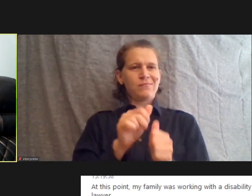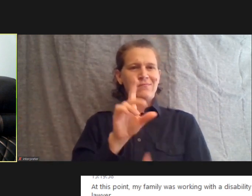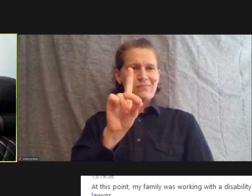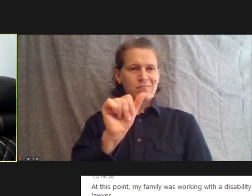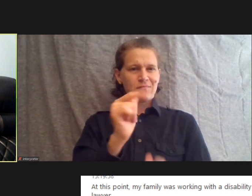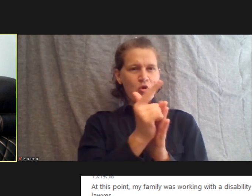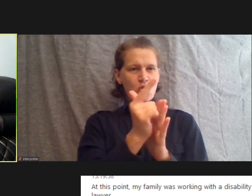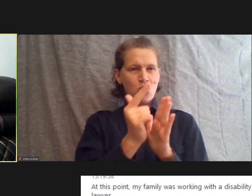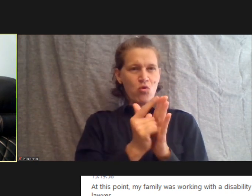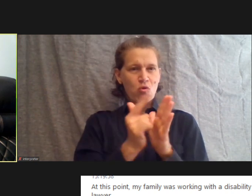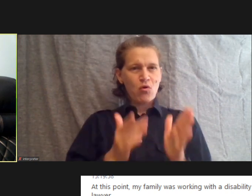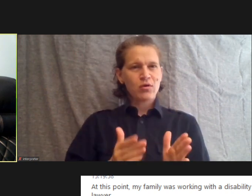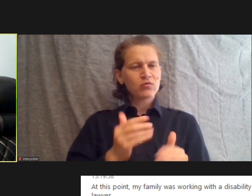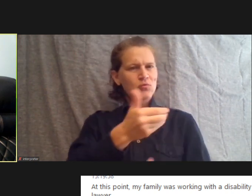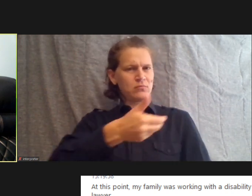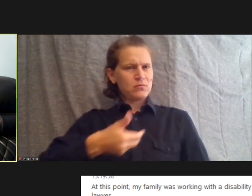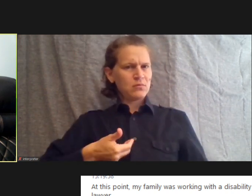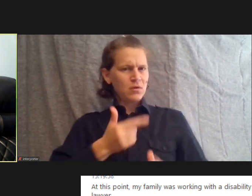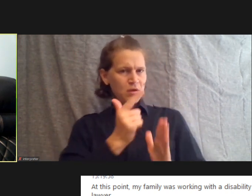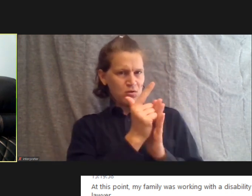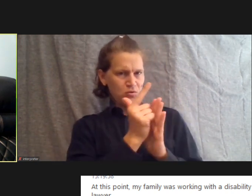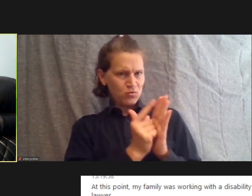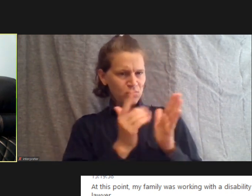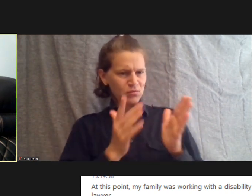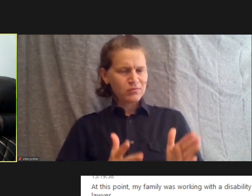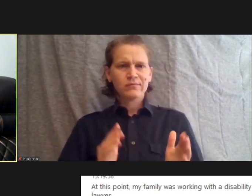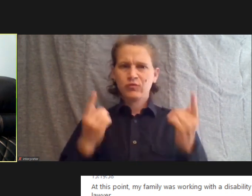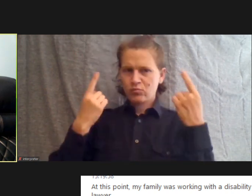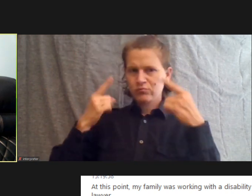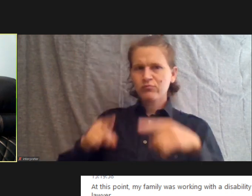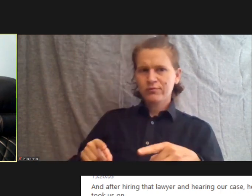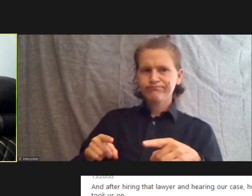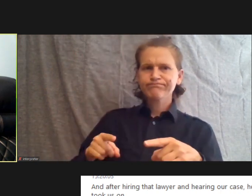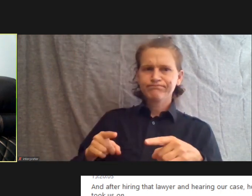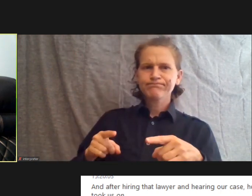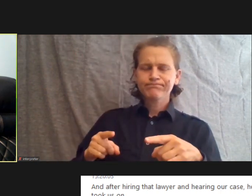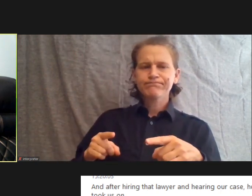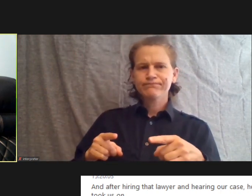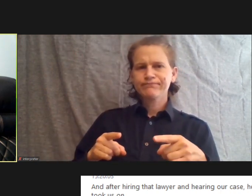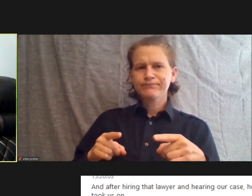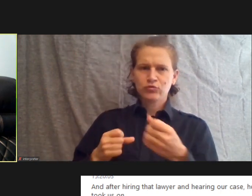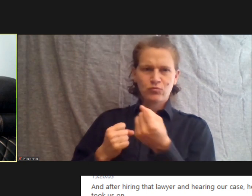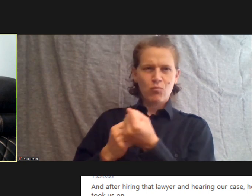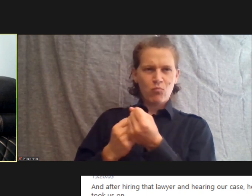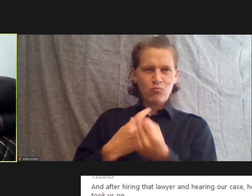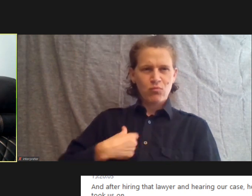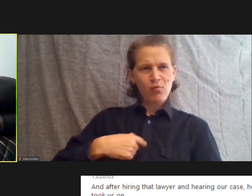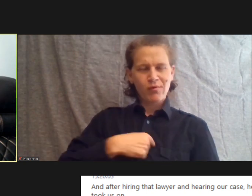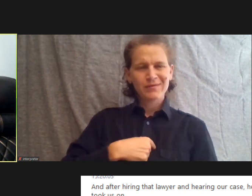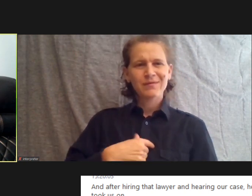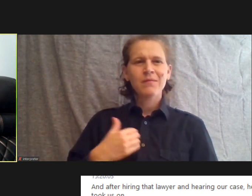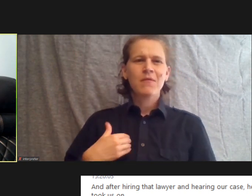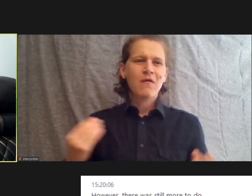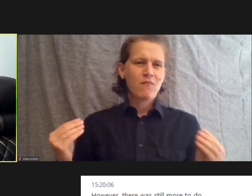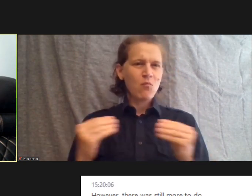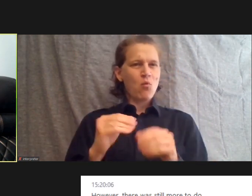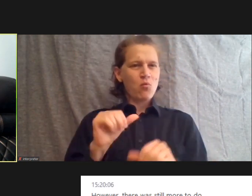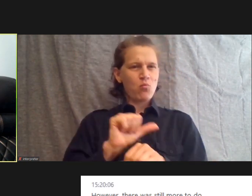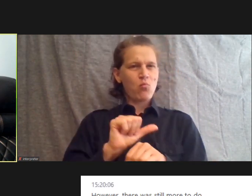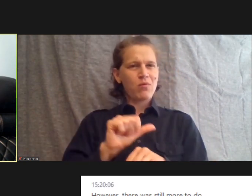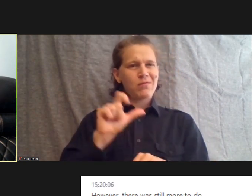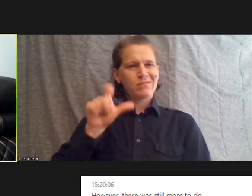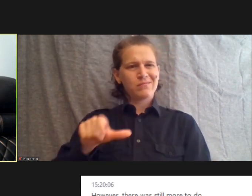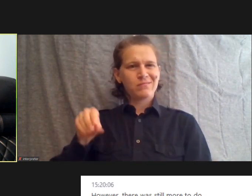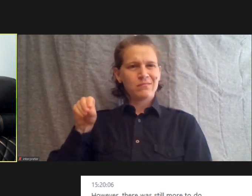that lawyer and hearing our case, he took us on. However, there was still more to do. We had to pay for